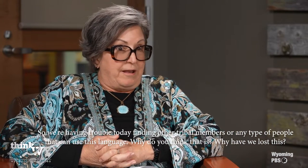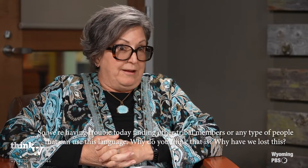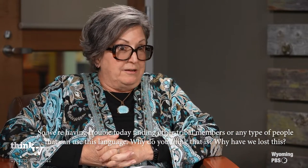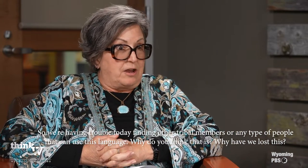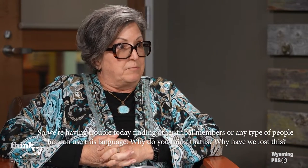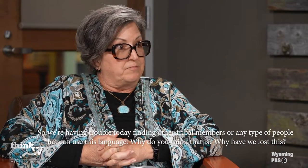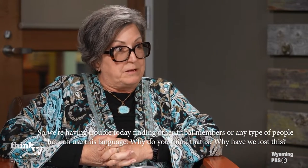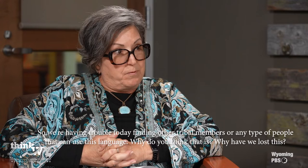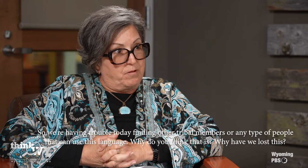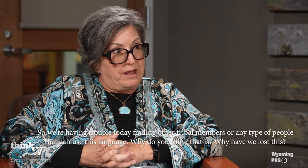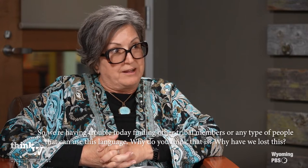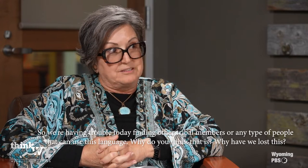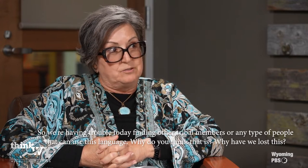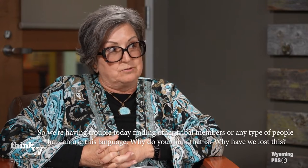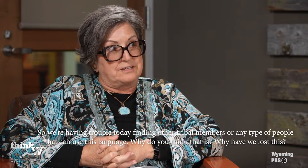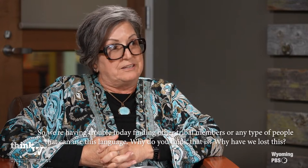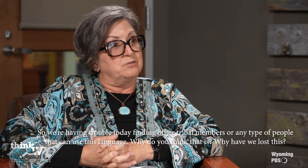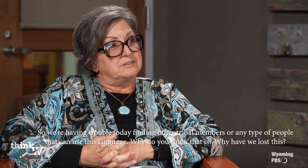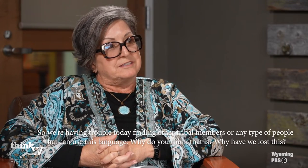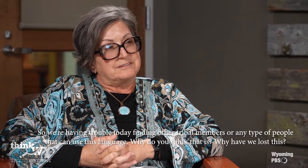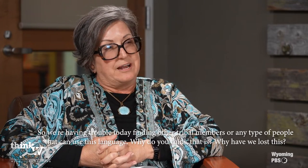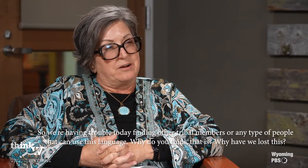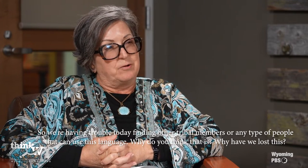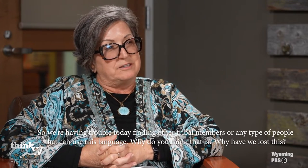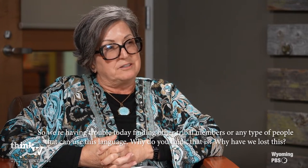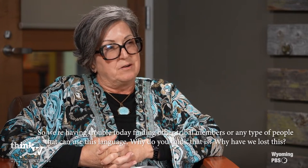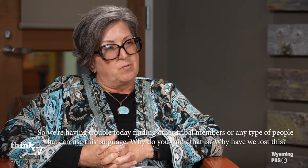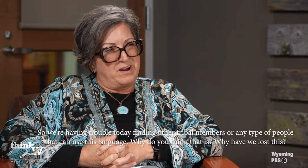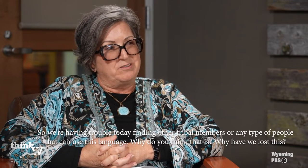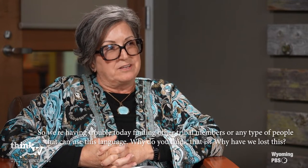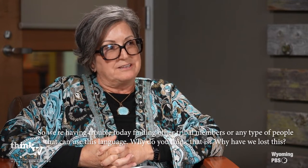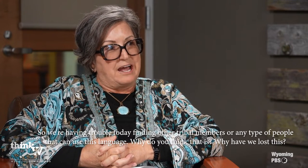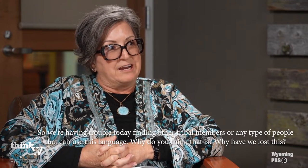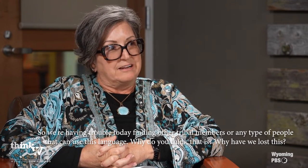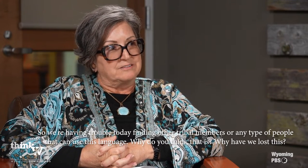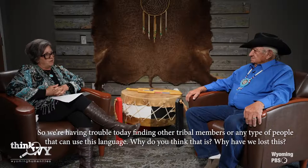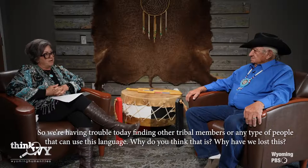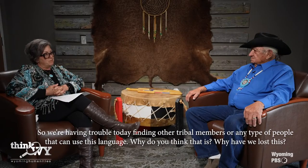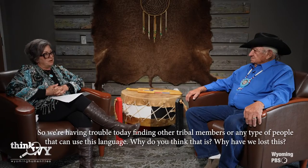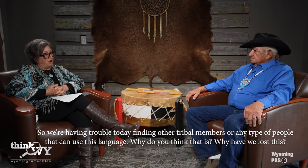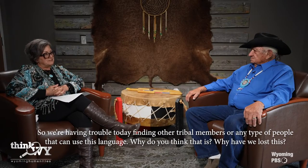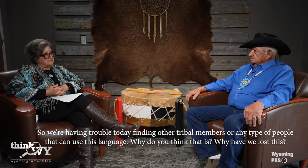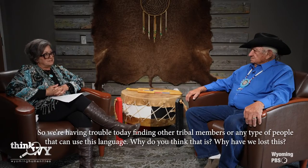any type of people that can use this language. Why do you think that is? Why have we lost this?